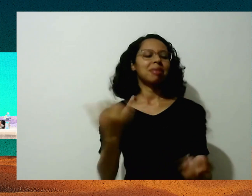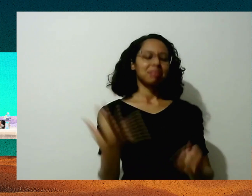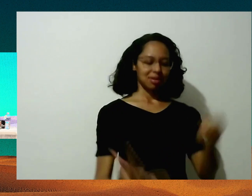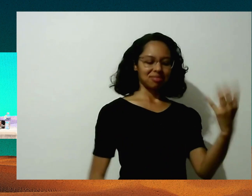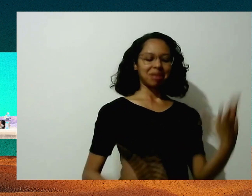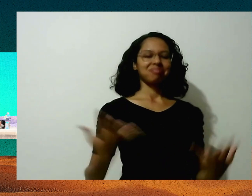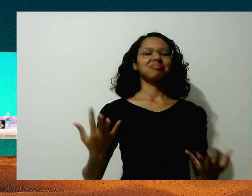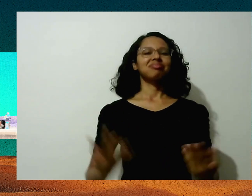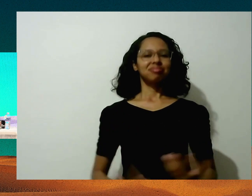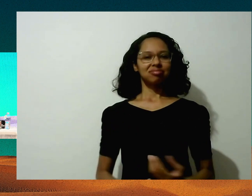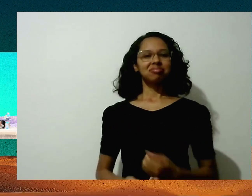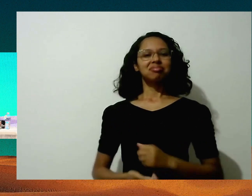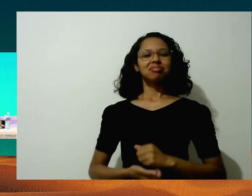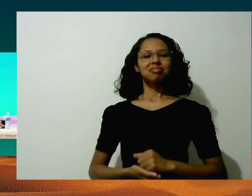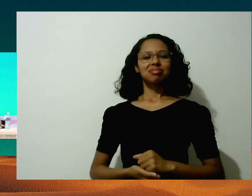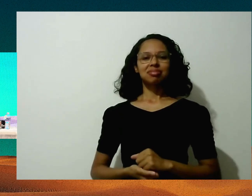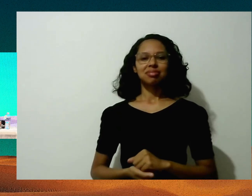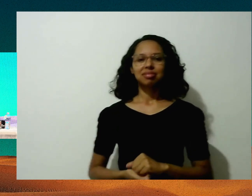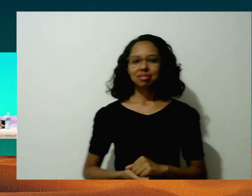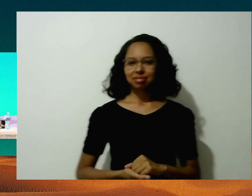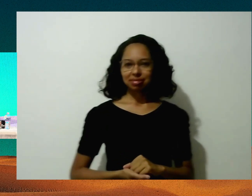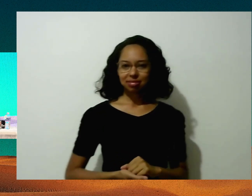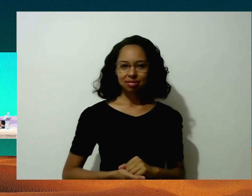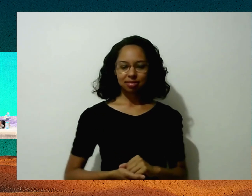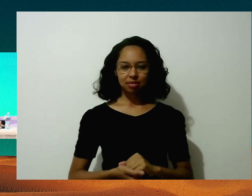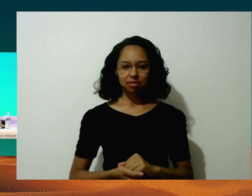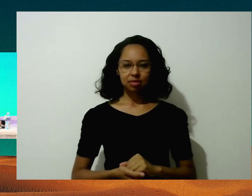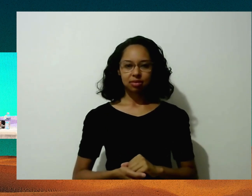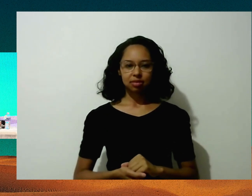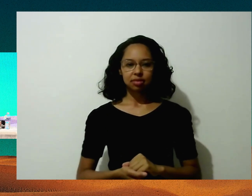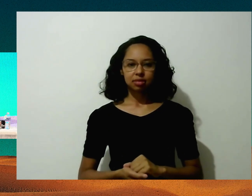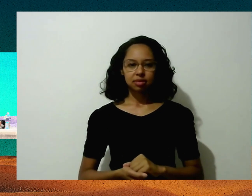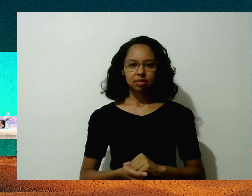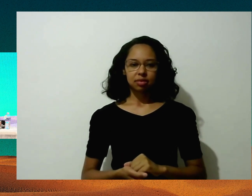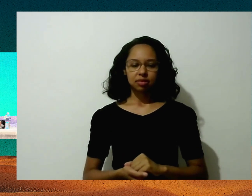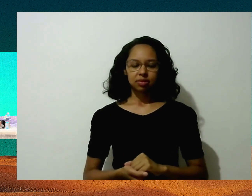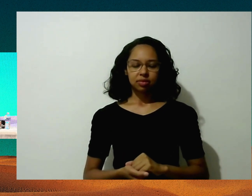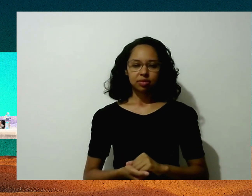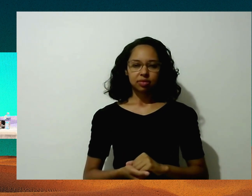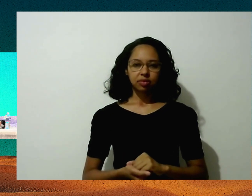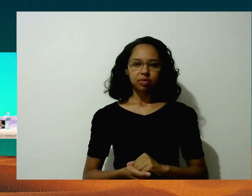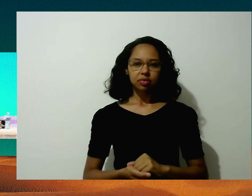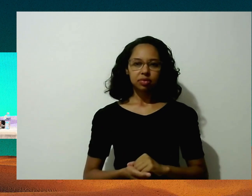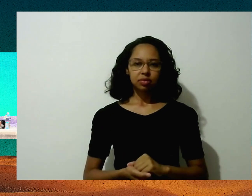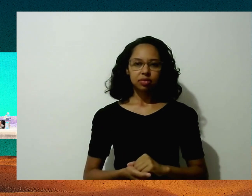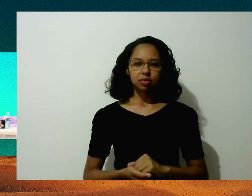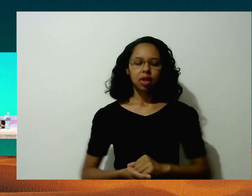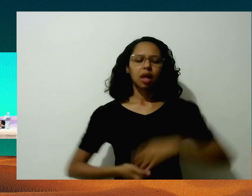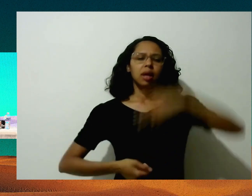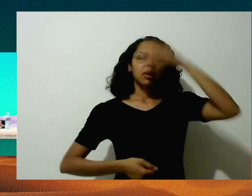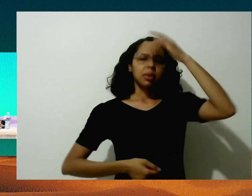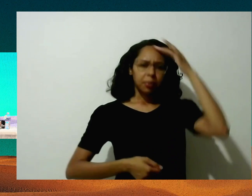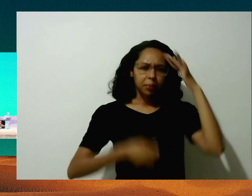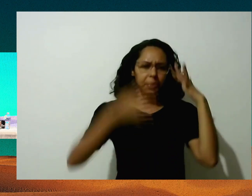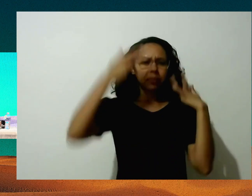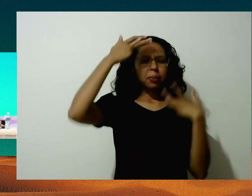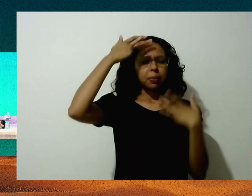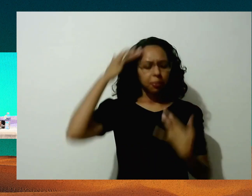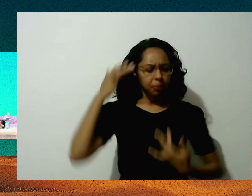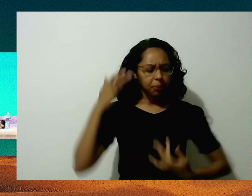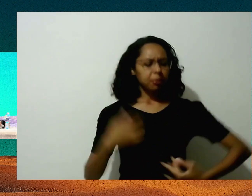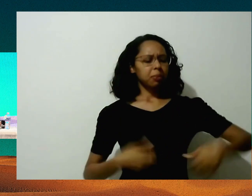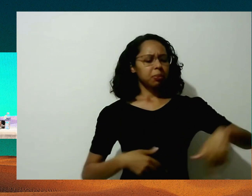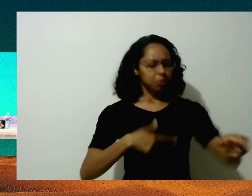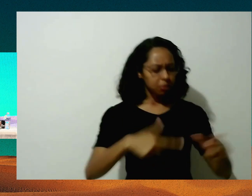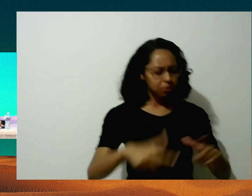used his capacity to work on the ground as a tiller. E suou, né? Você imagina trabalhar